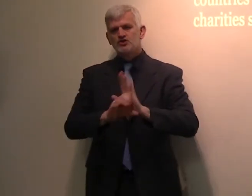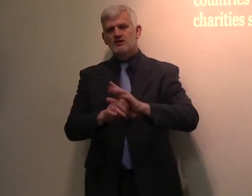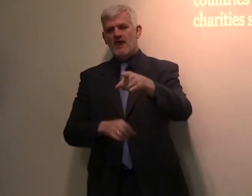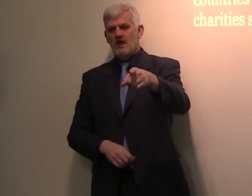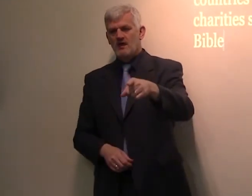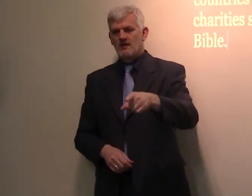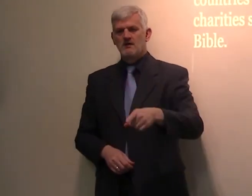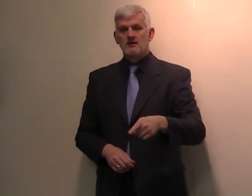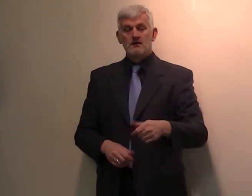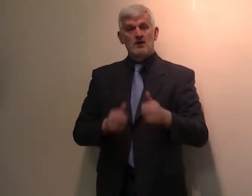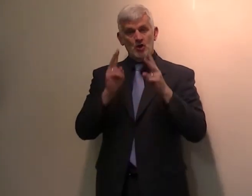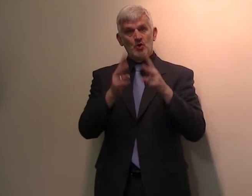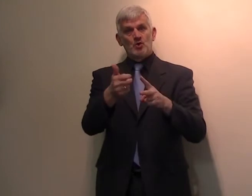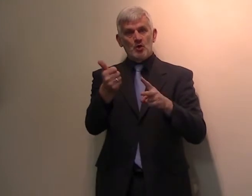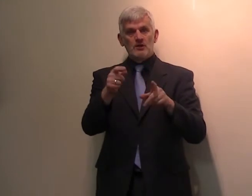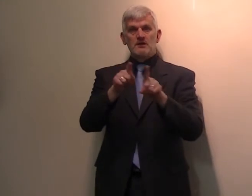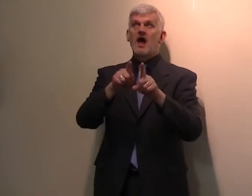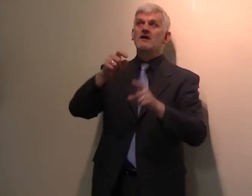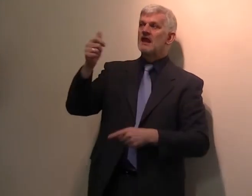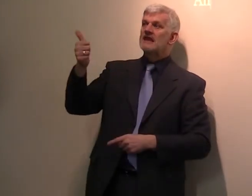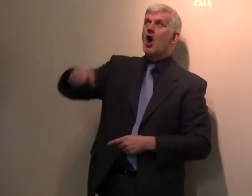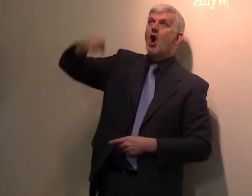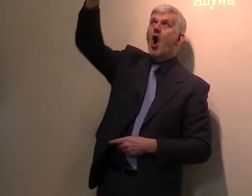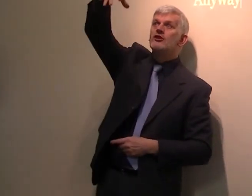The light was on, but no one was at home.